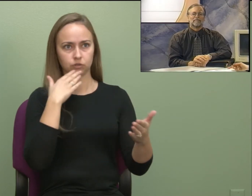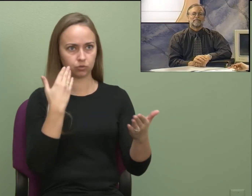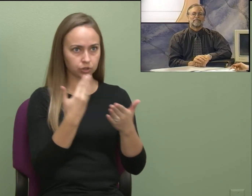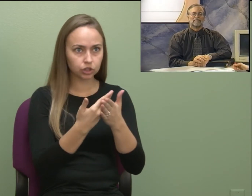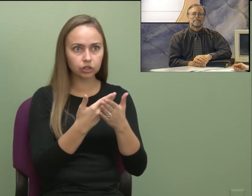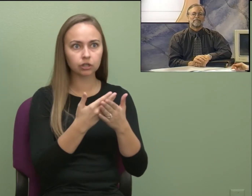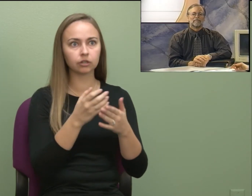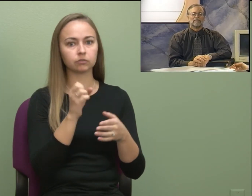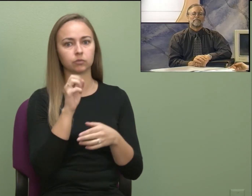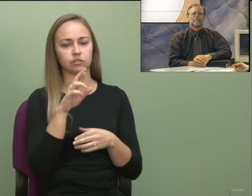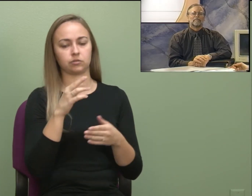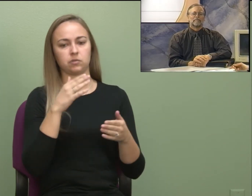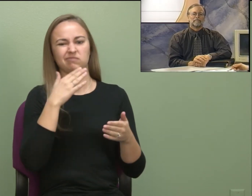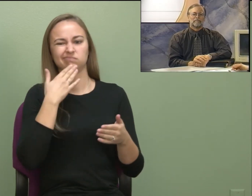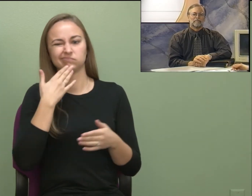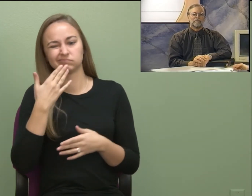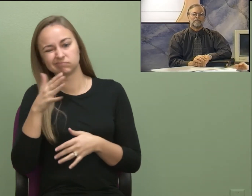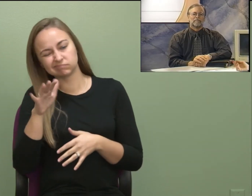today is,